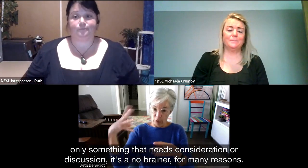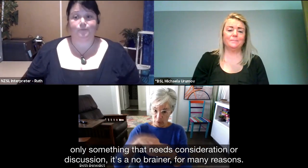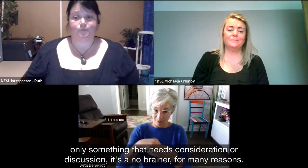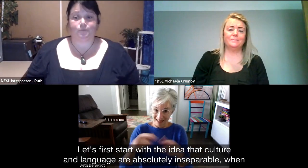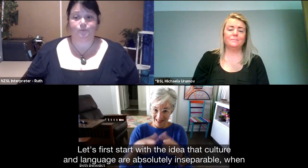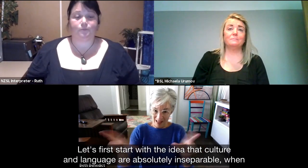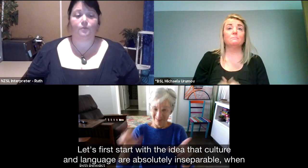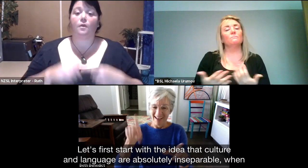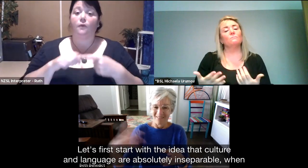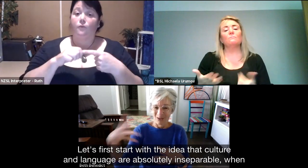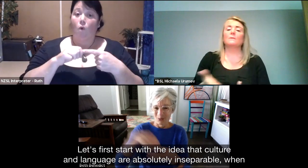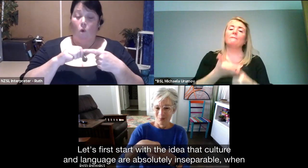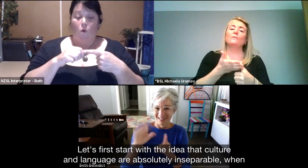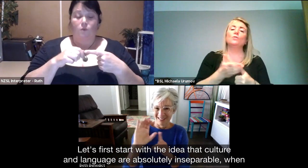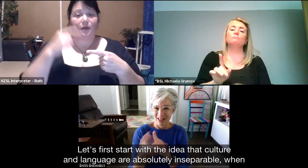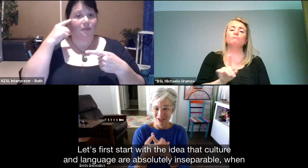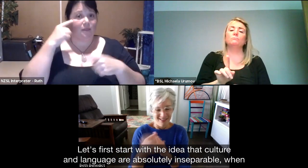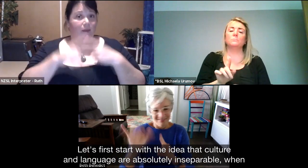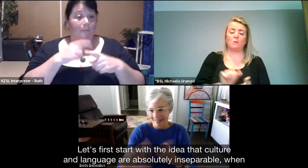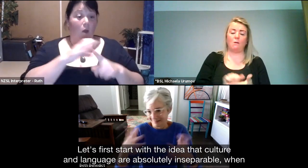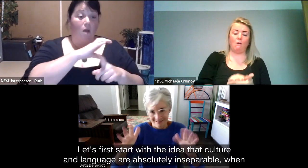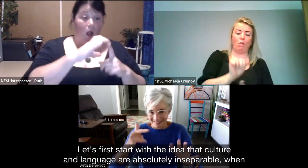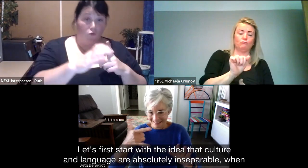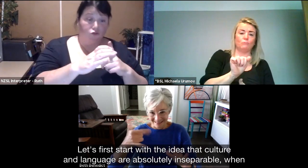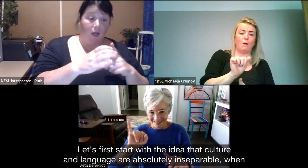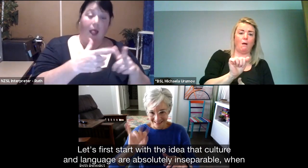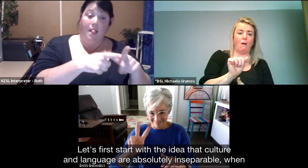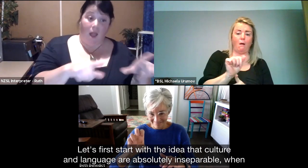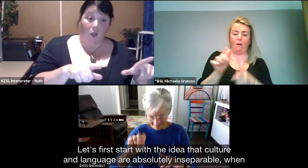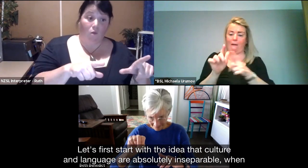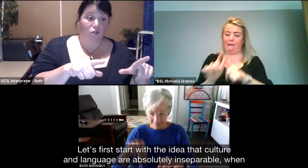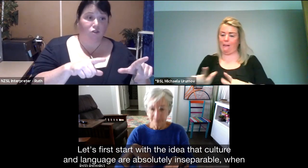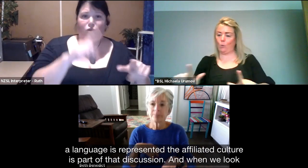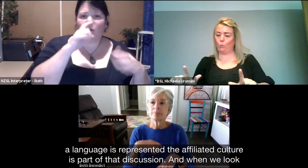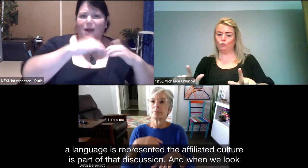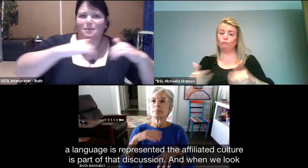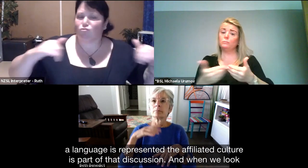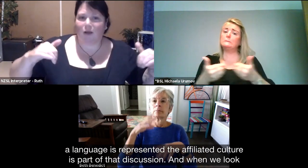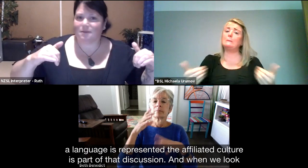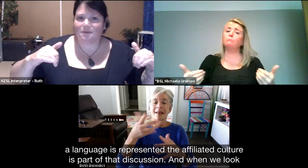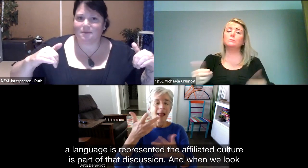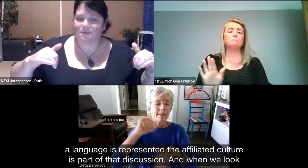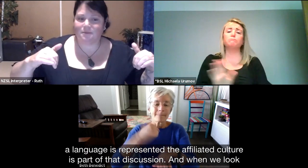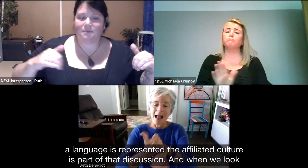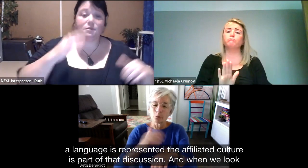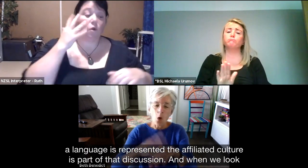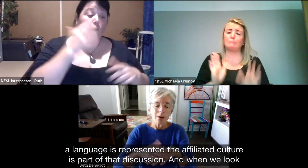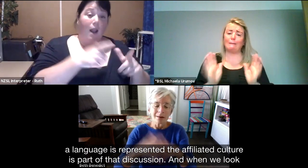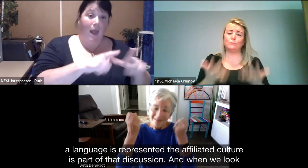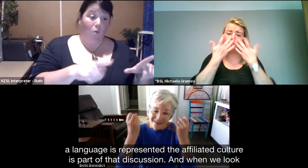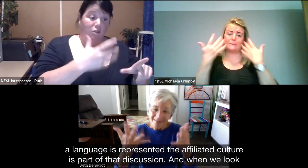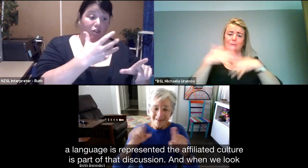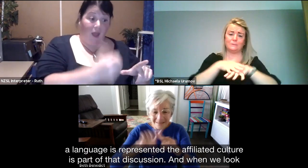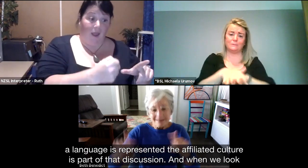First, let's start with the idea that culture and language are absolutely inseparable. When a language is represented, the affiliated